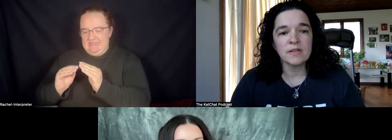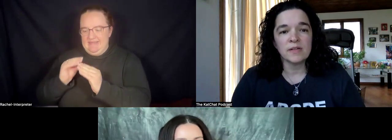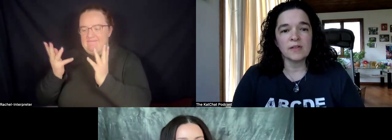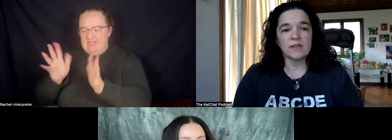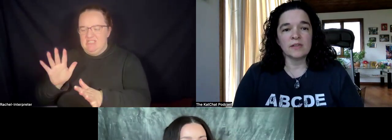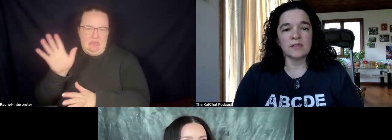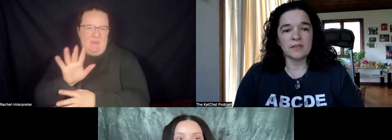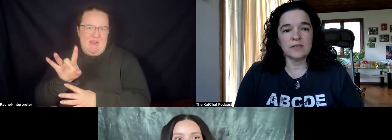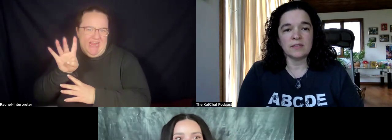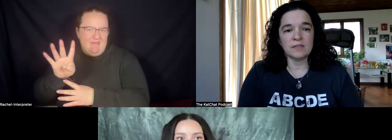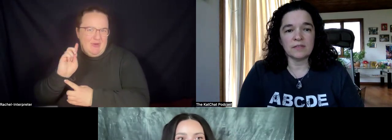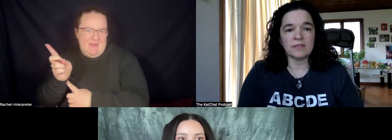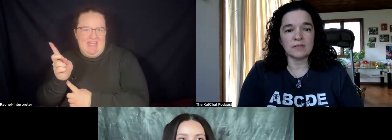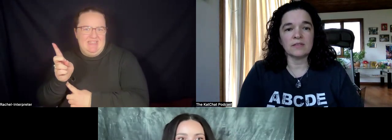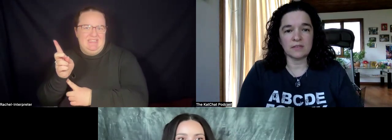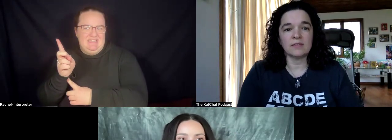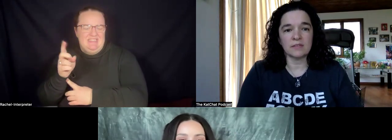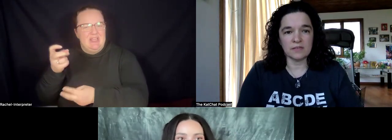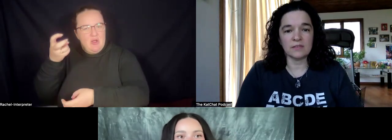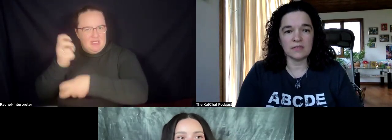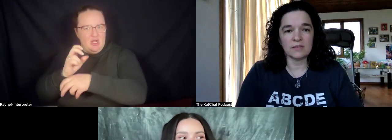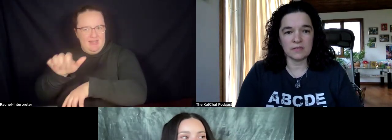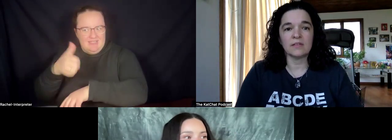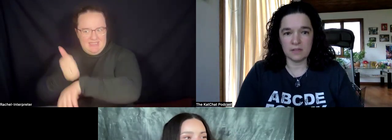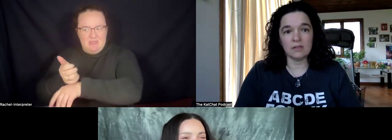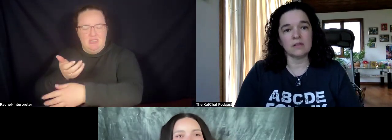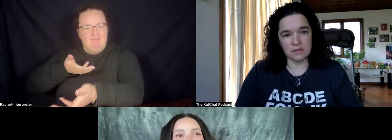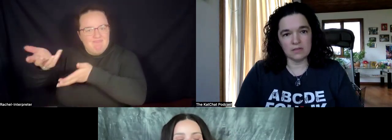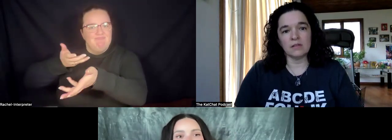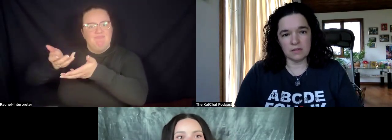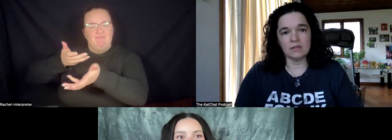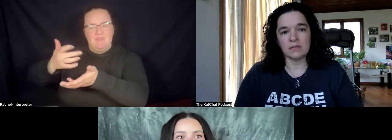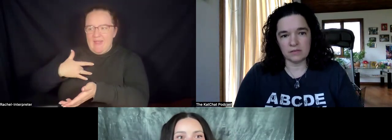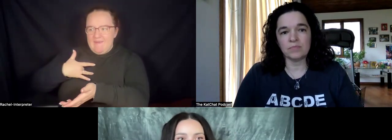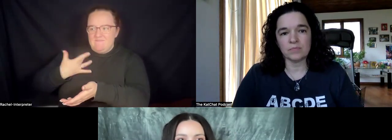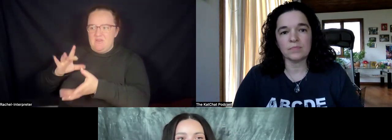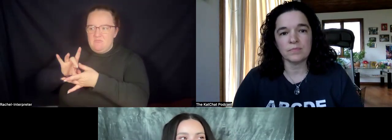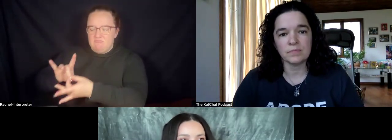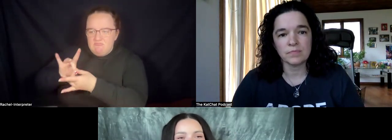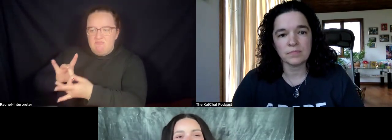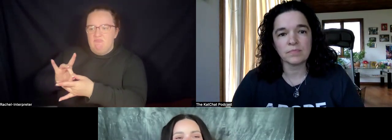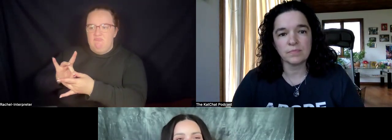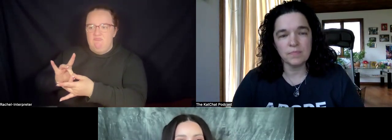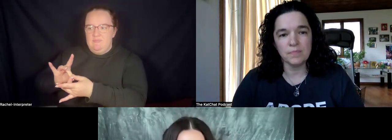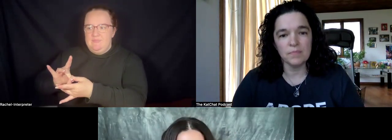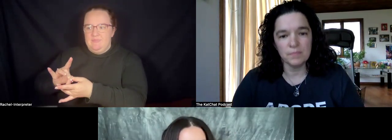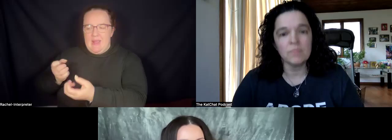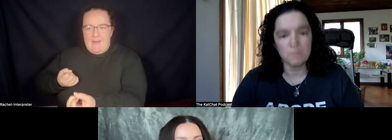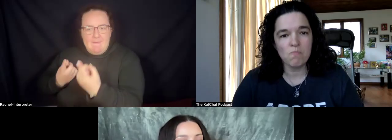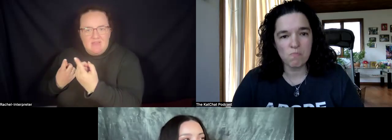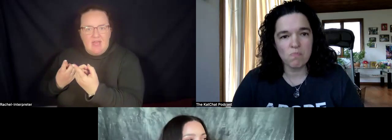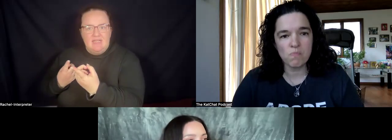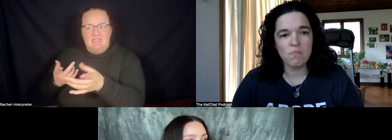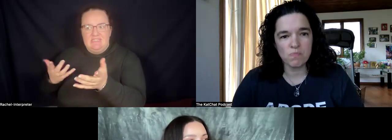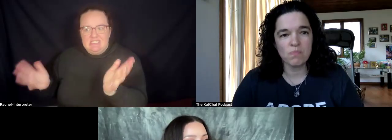length. So that's really hard to establish rapport and to really feel something for the characters and empathize and be rooting for